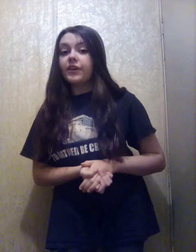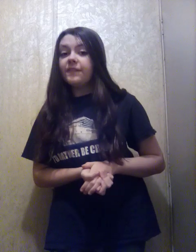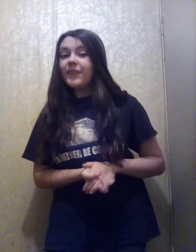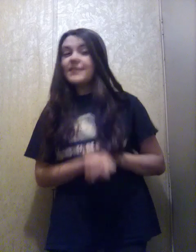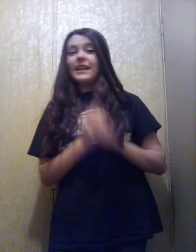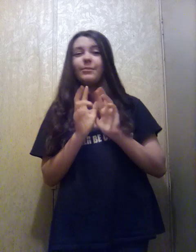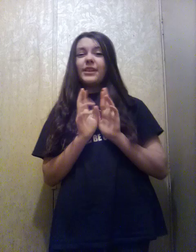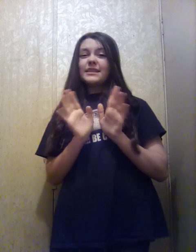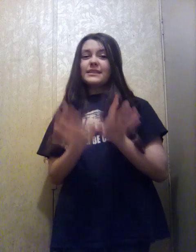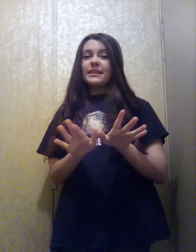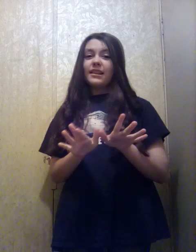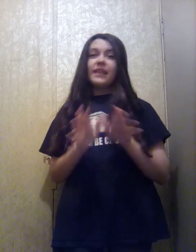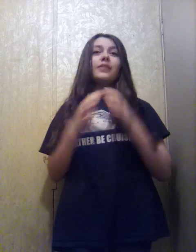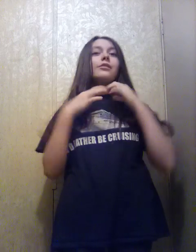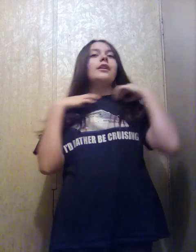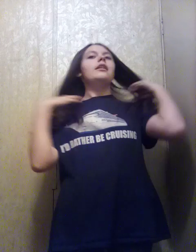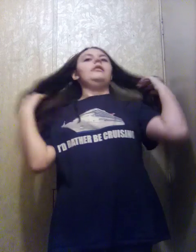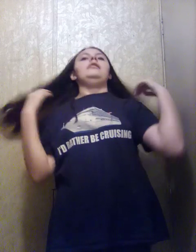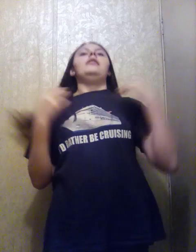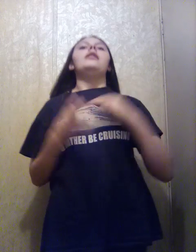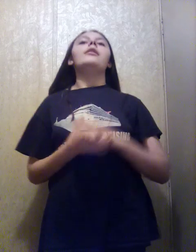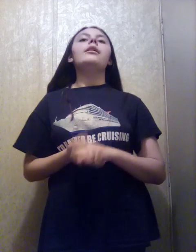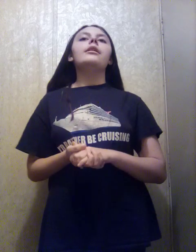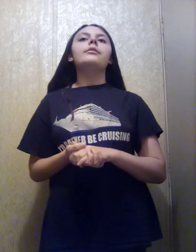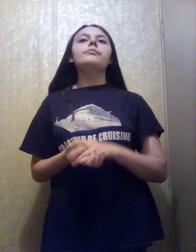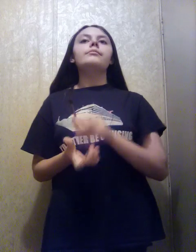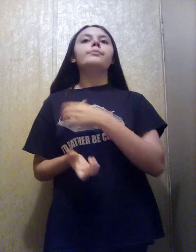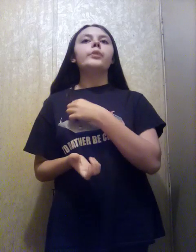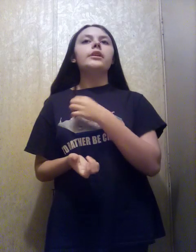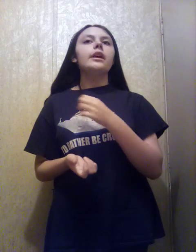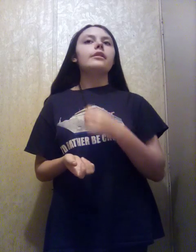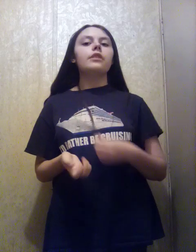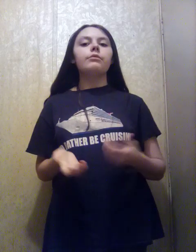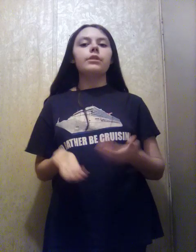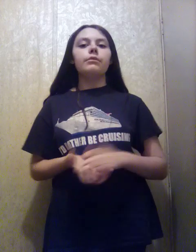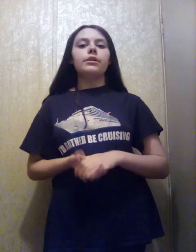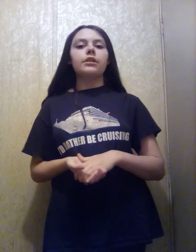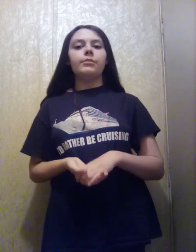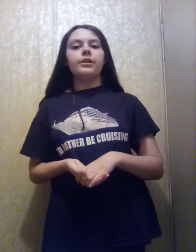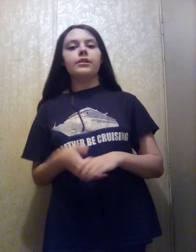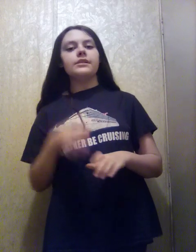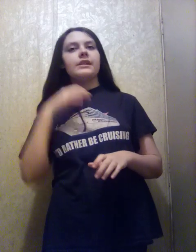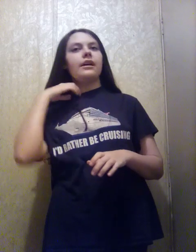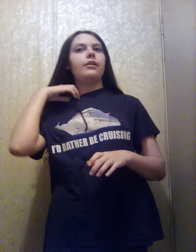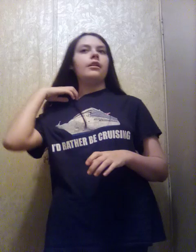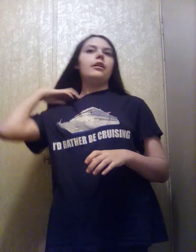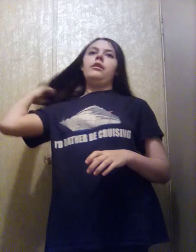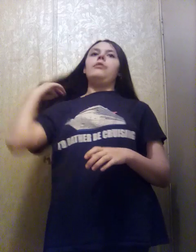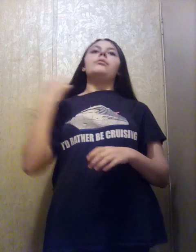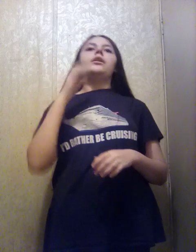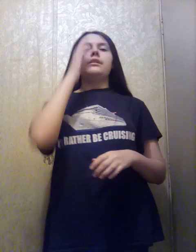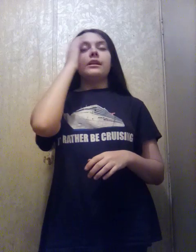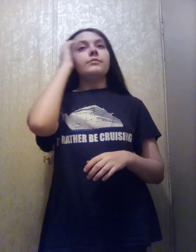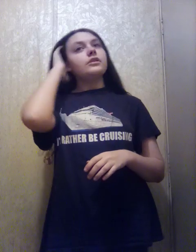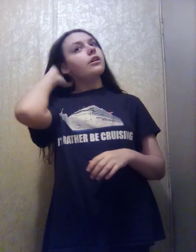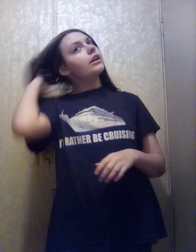y'all could fix that, please. Thank you. But yeah, that's all I really wanted to come on here and say was I'm sorry